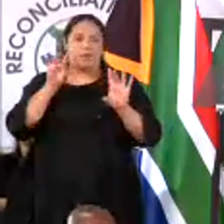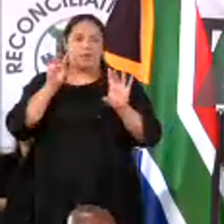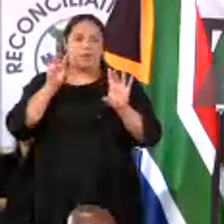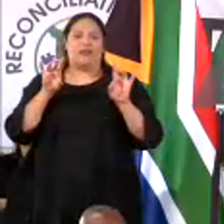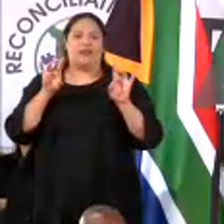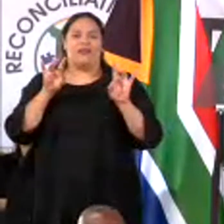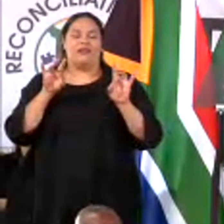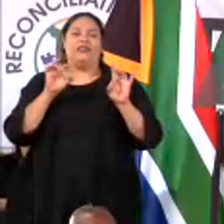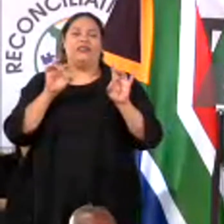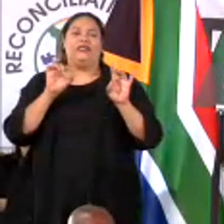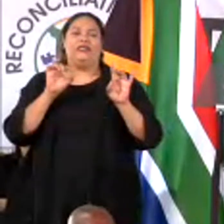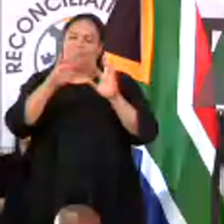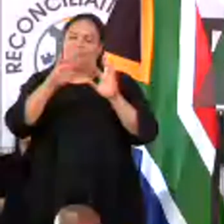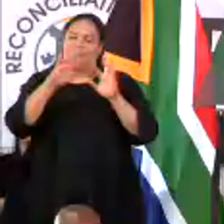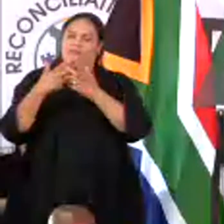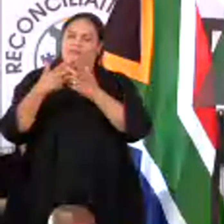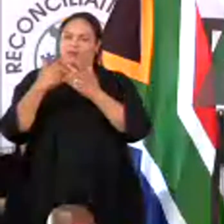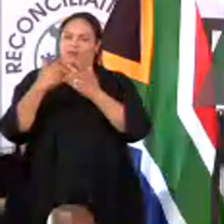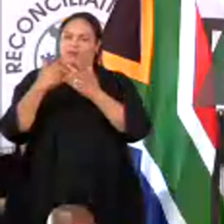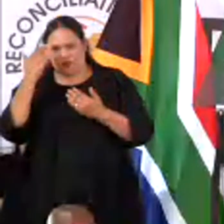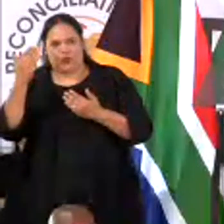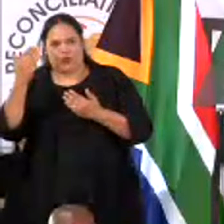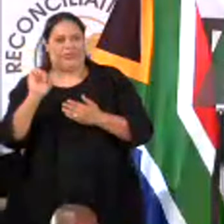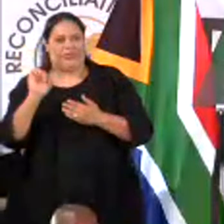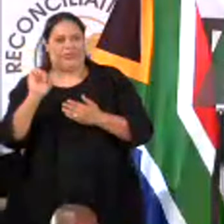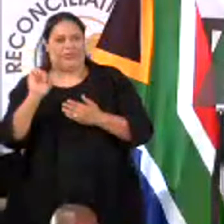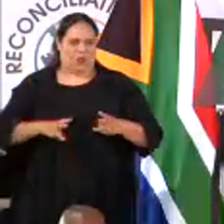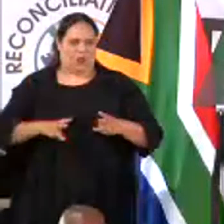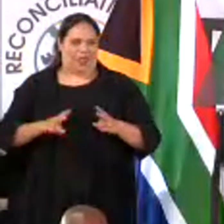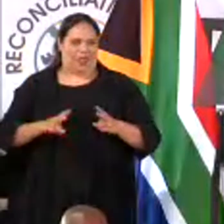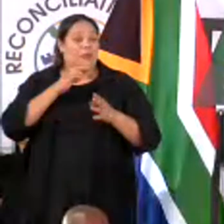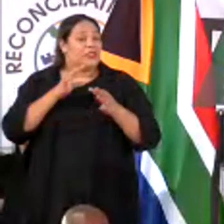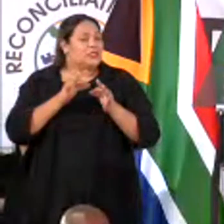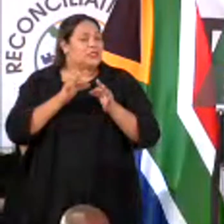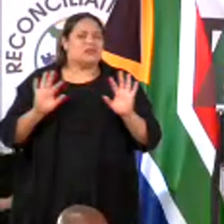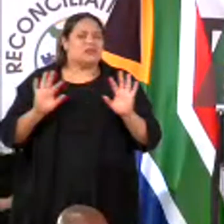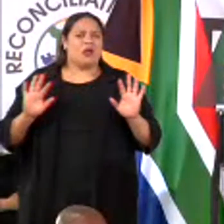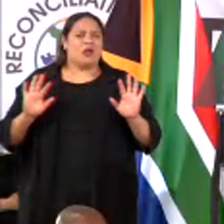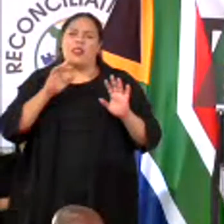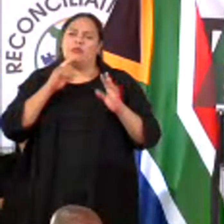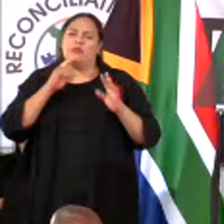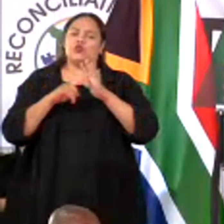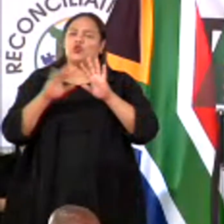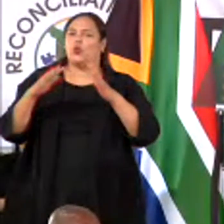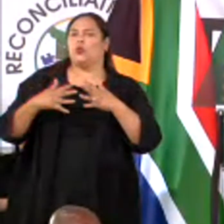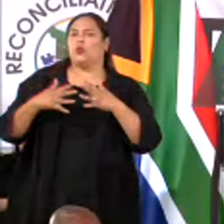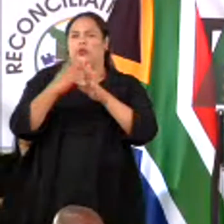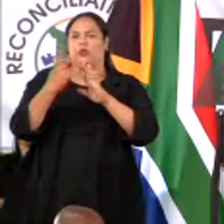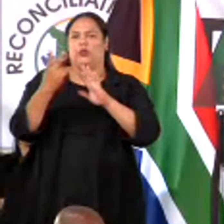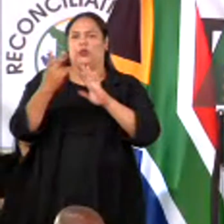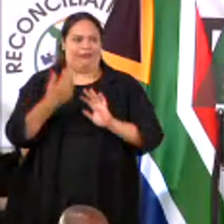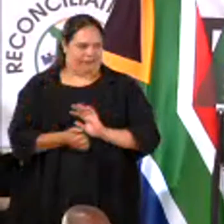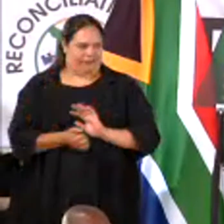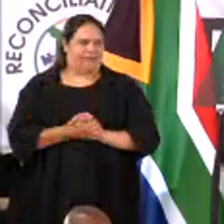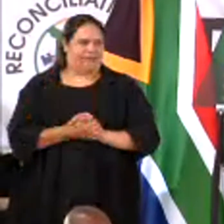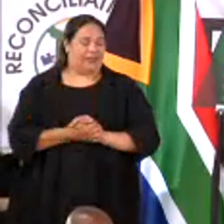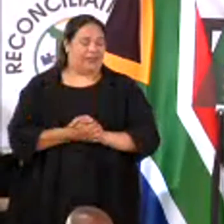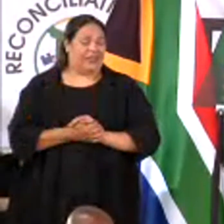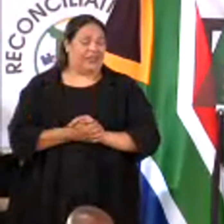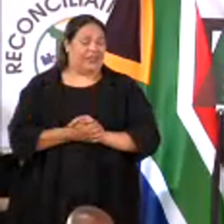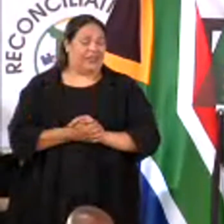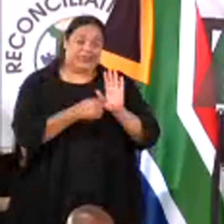an attitude of greeting, a symbol of unity as well. And